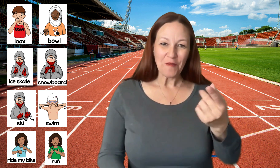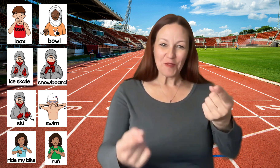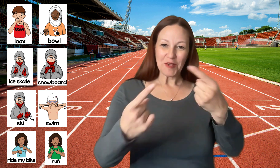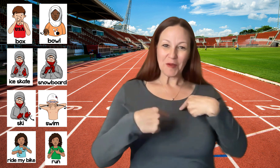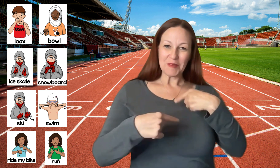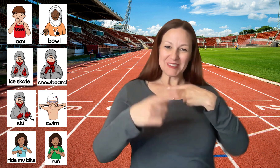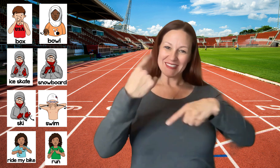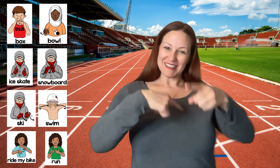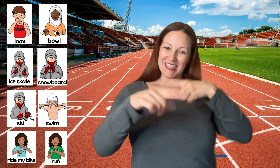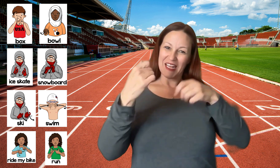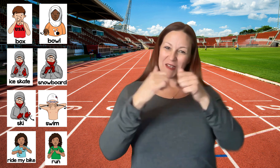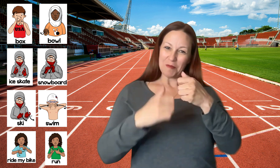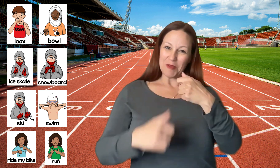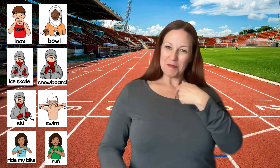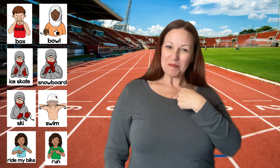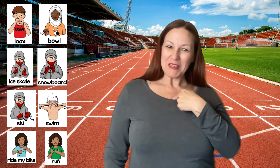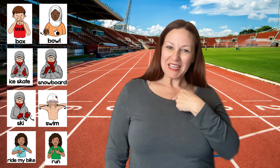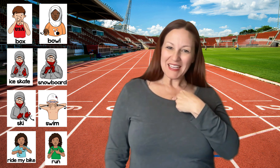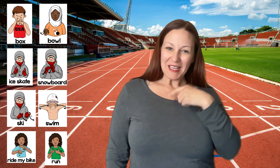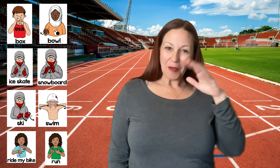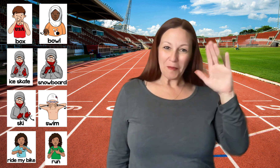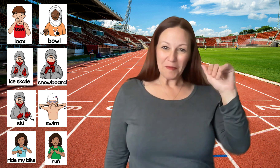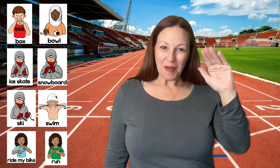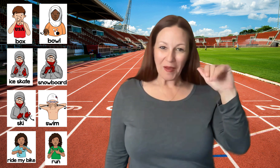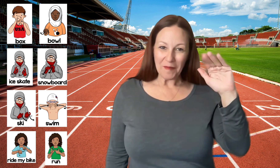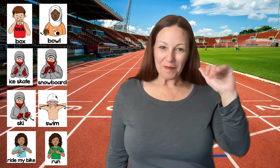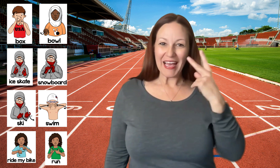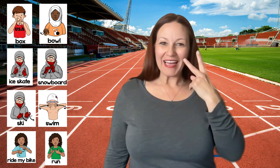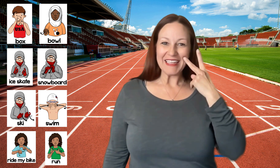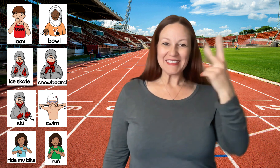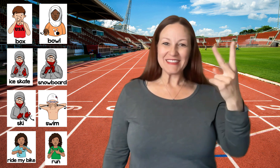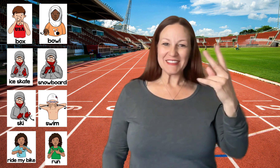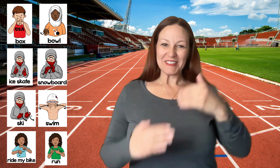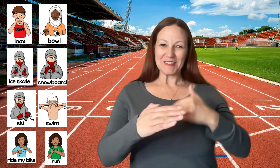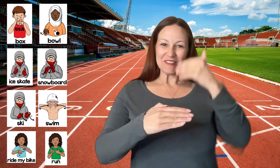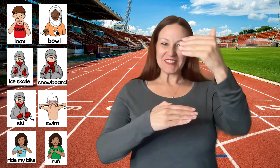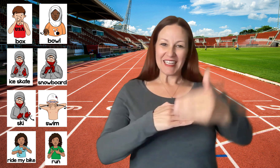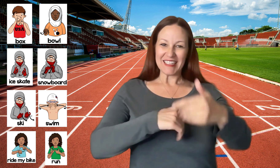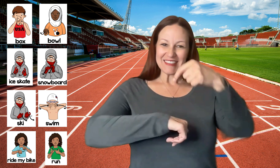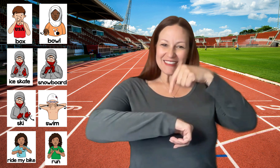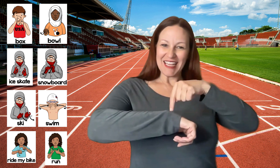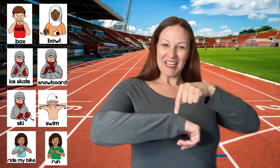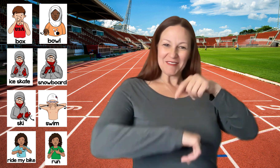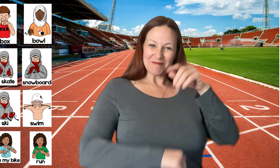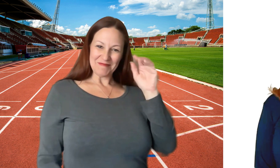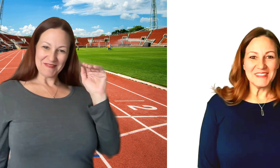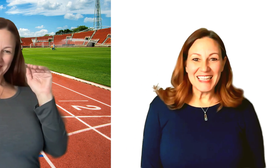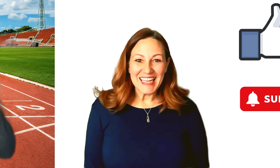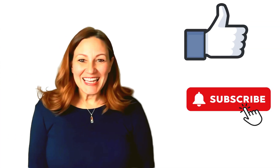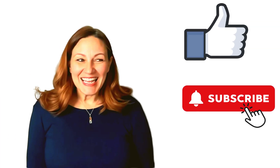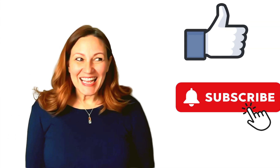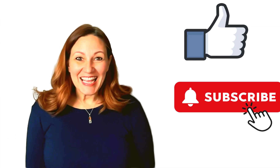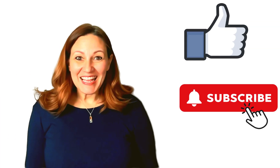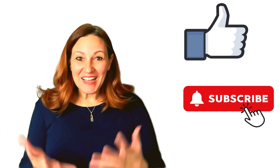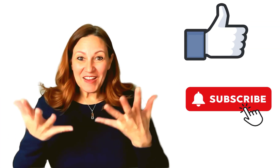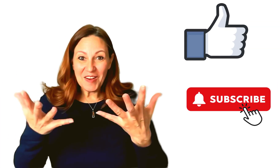Thank you for coming to sign with me. Bye-bye. See you next time. Do you want to